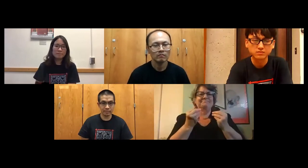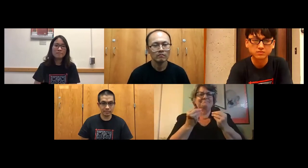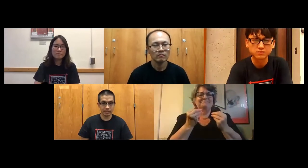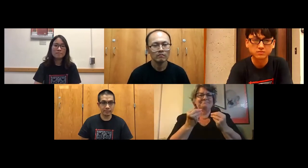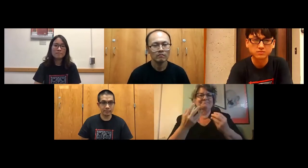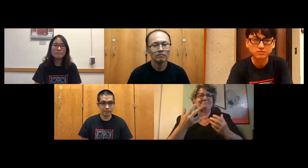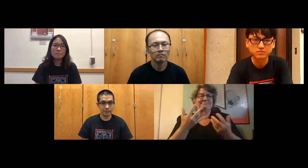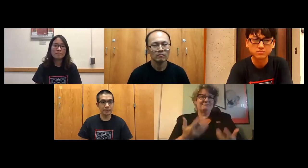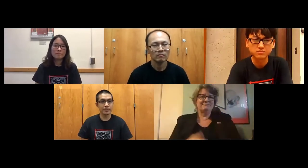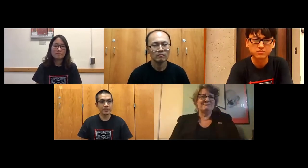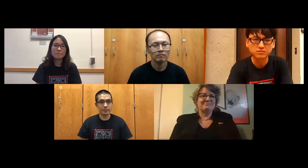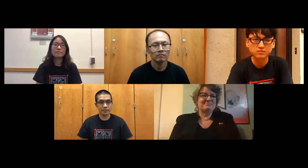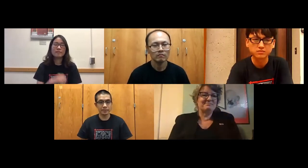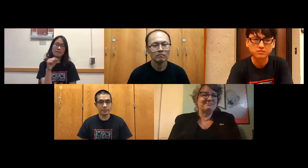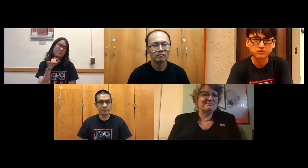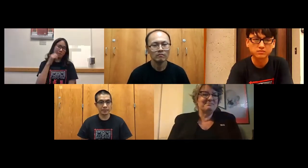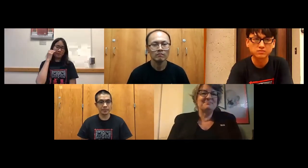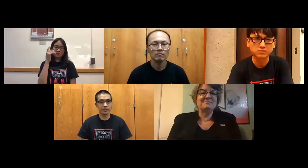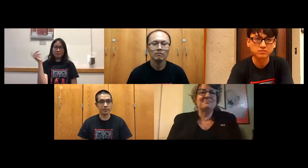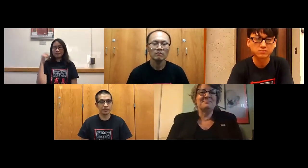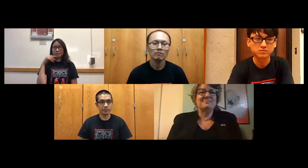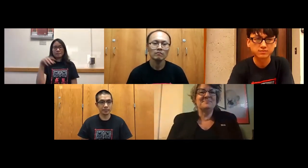your experiences? Thanks.